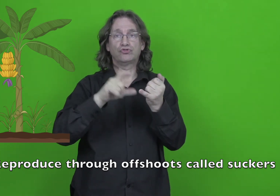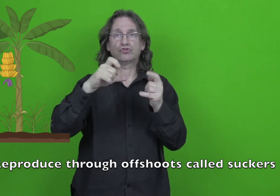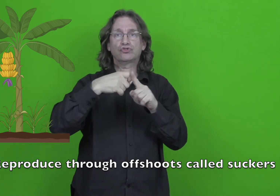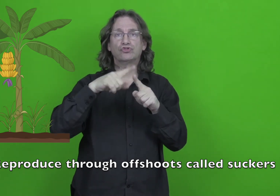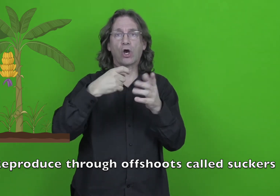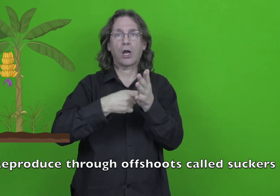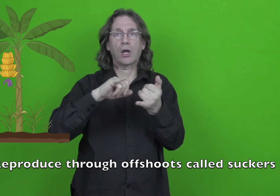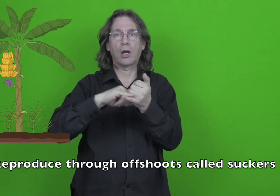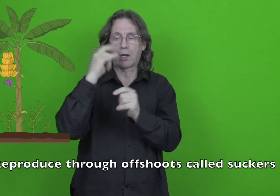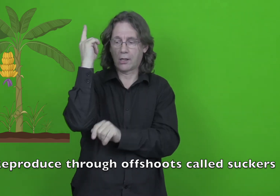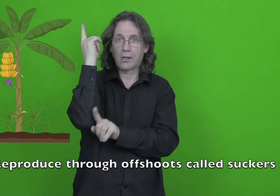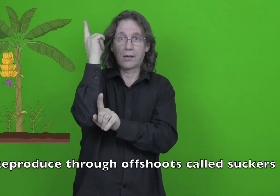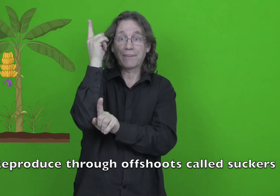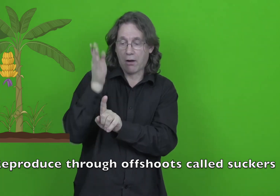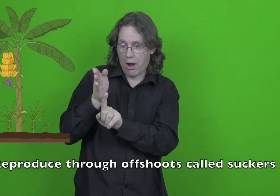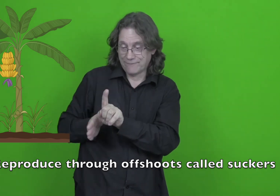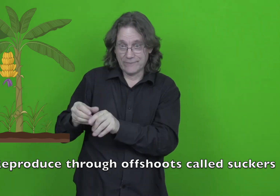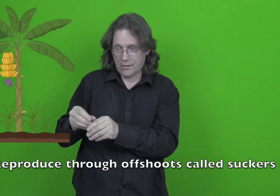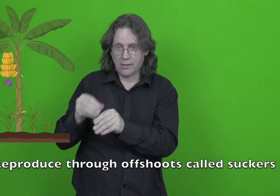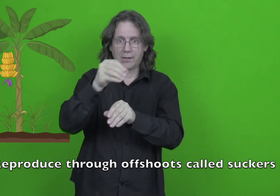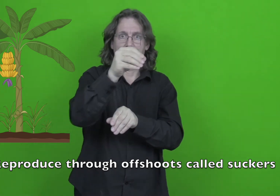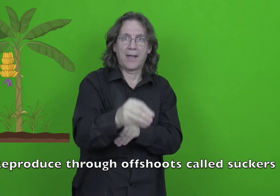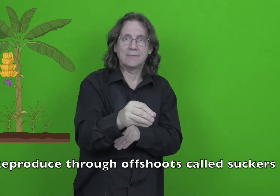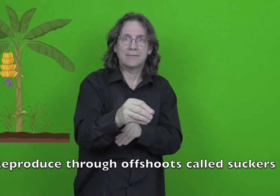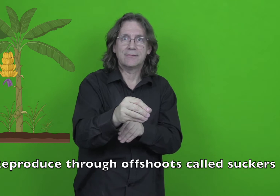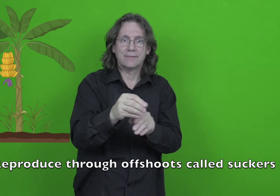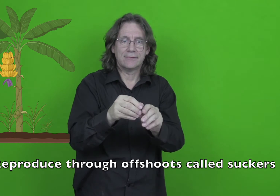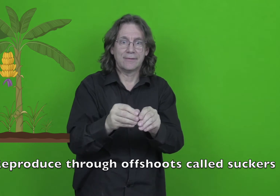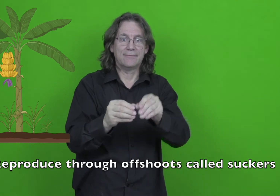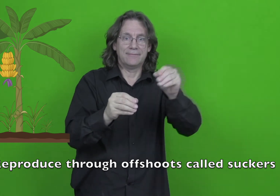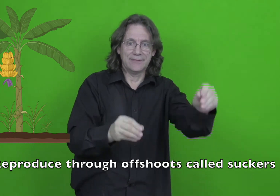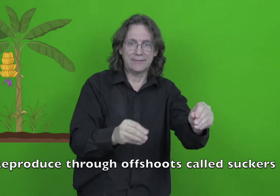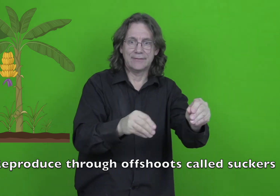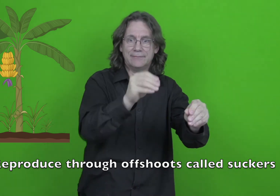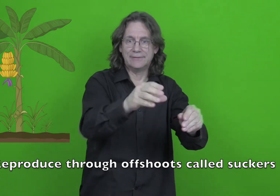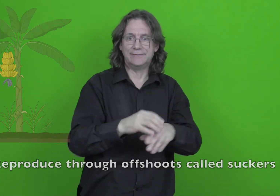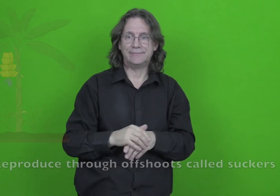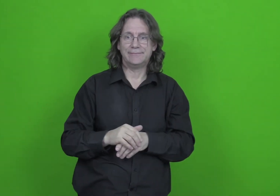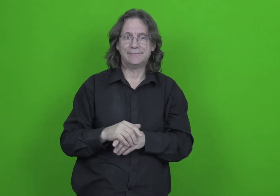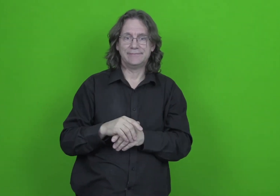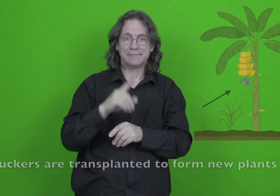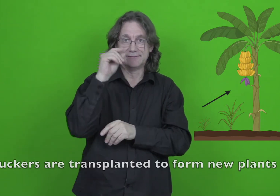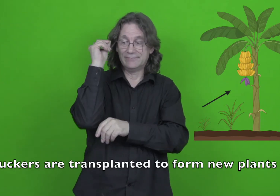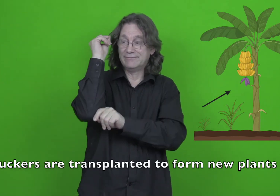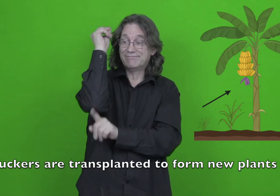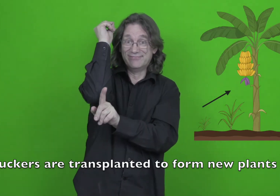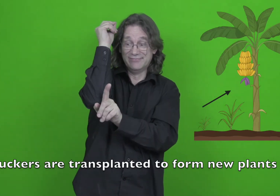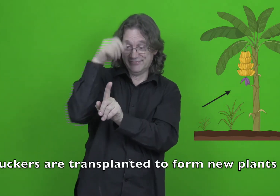suckers. They are cut off from the parent plant and then transplanted to form new banana